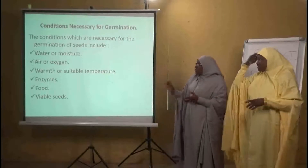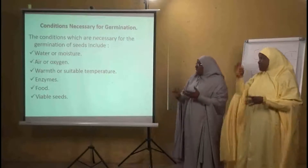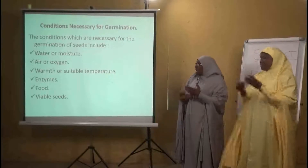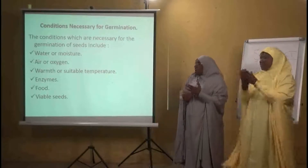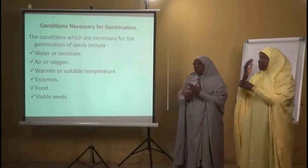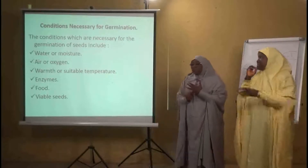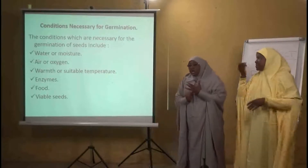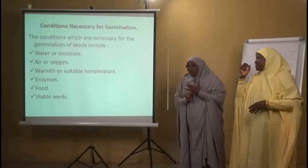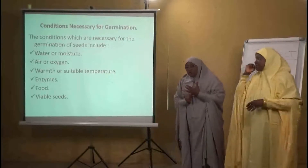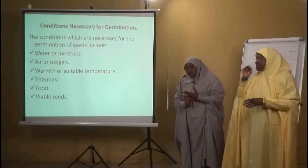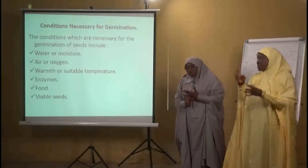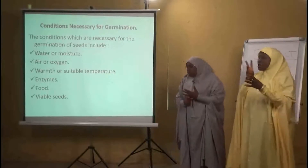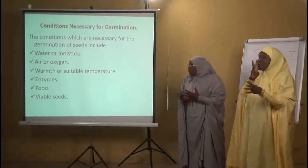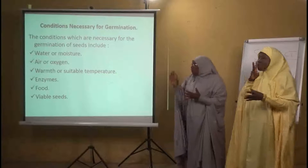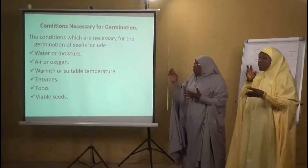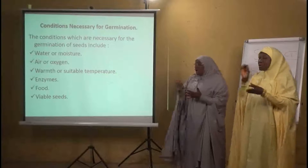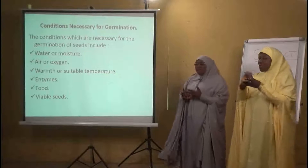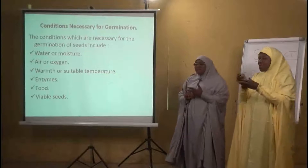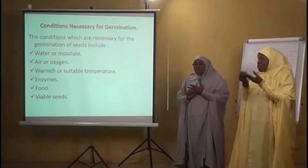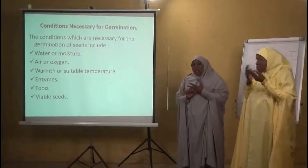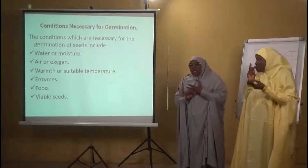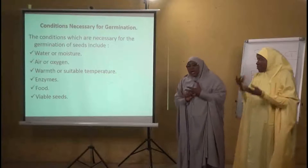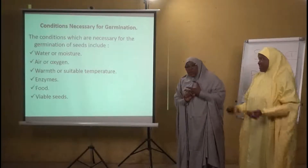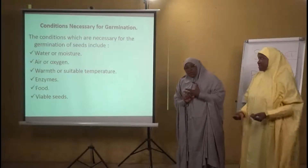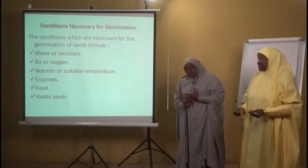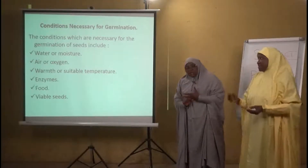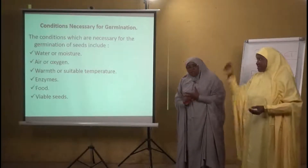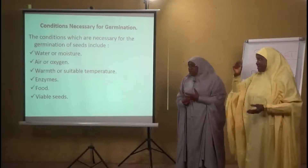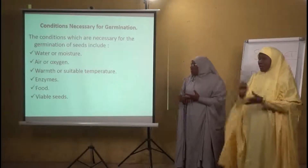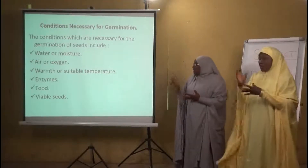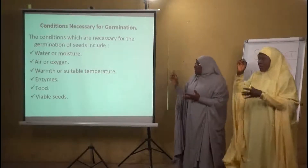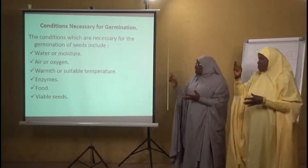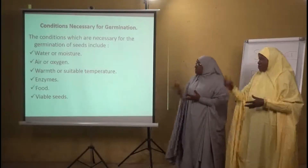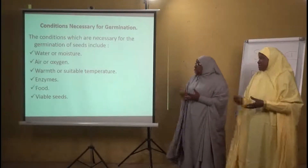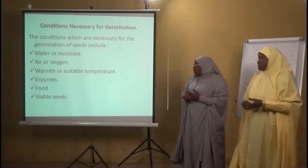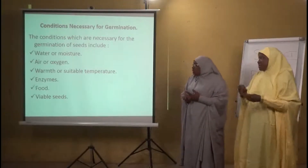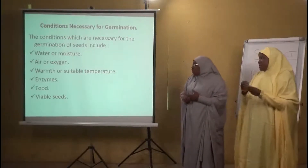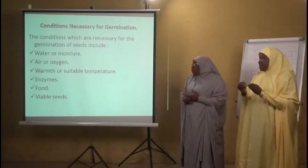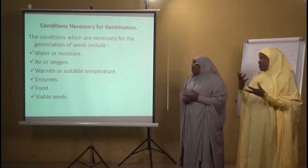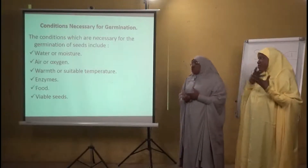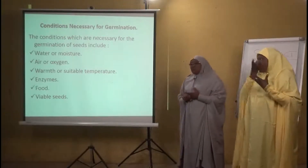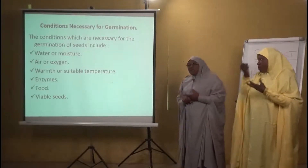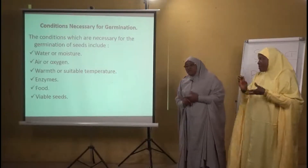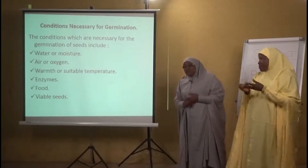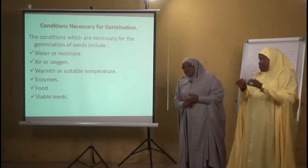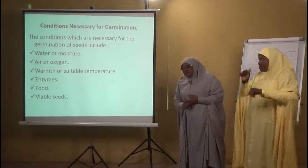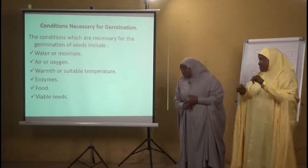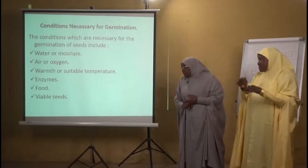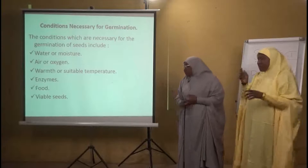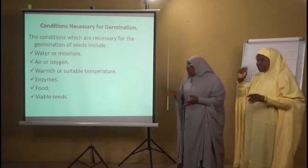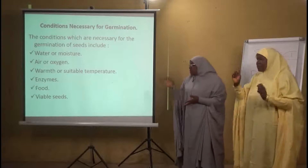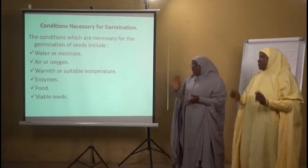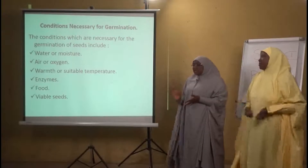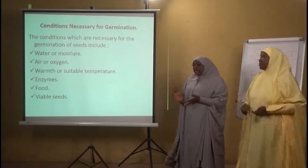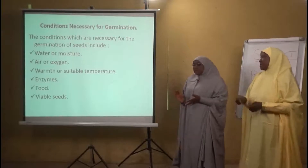germination are water or moisture. We have air or oxygen. Then warmth or suitable